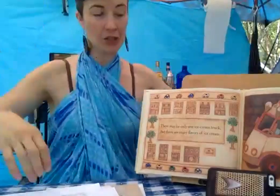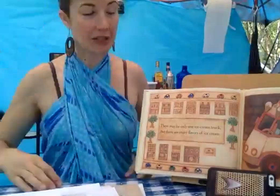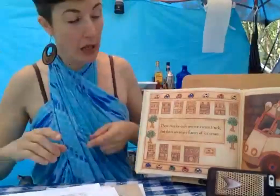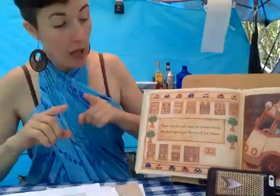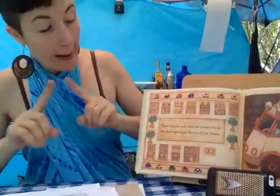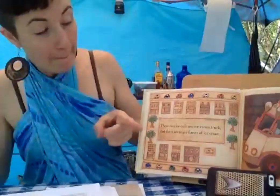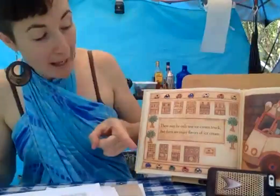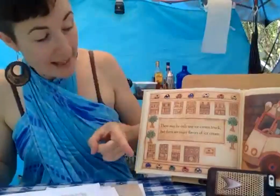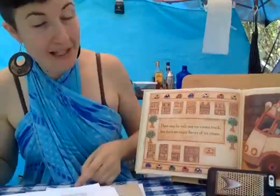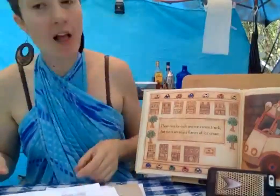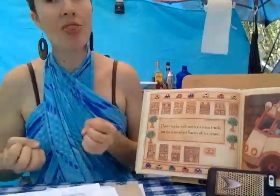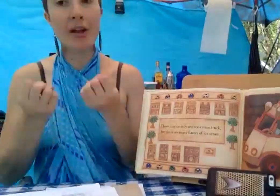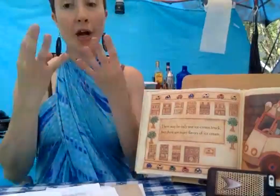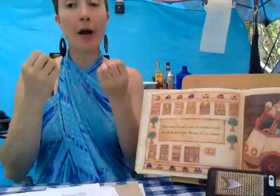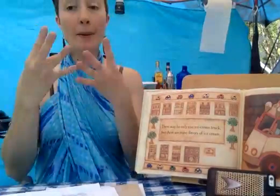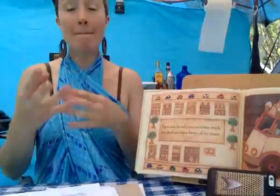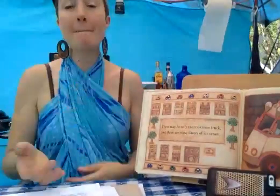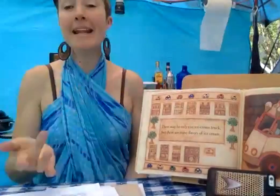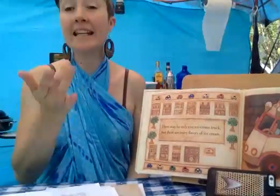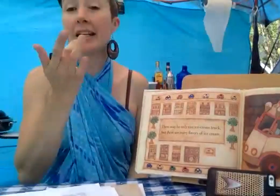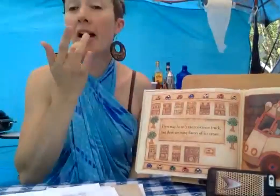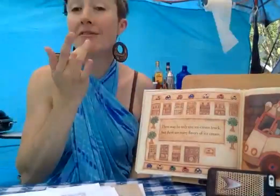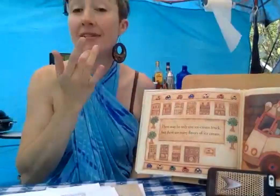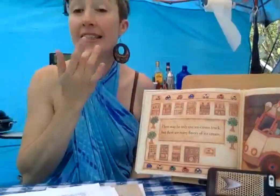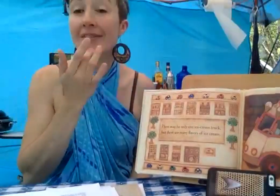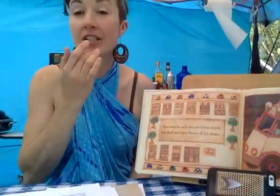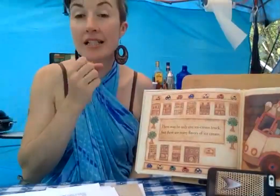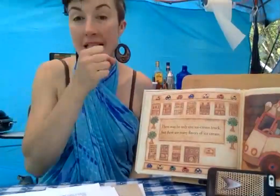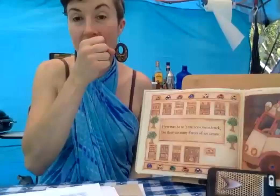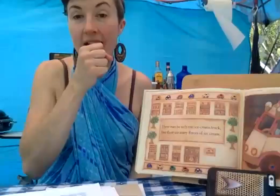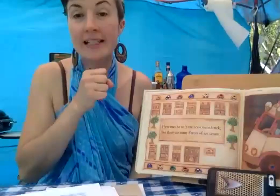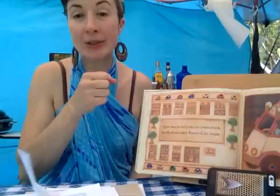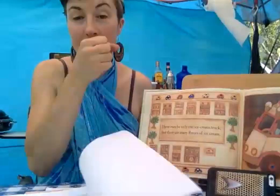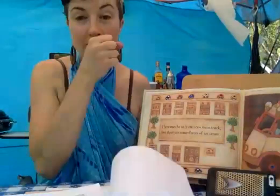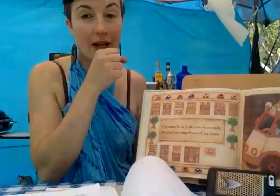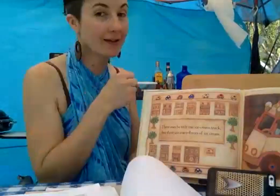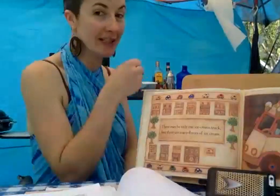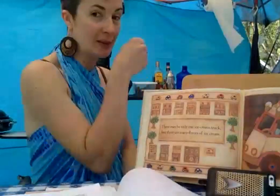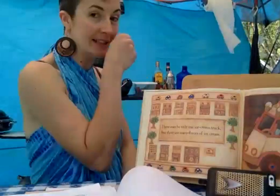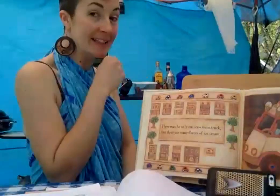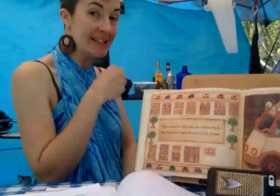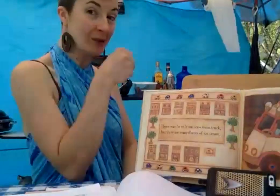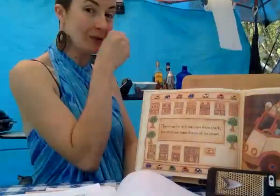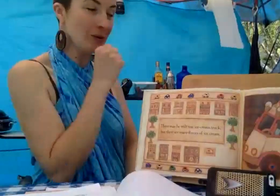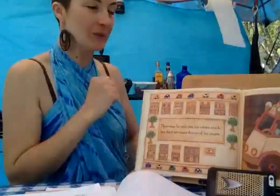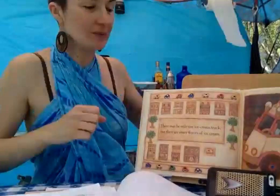truck, but there are many flavors of ice cream. If we're looking at ice cream cone.